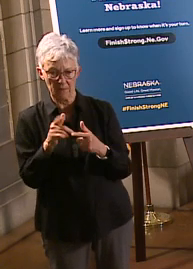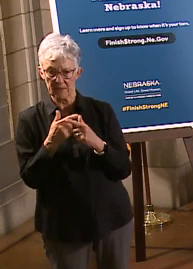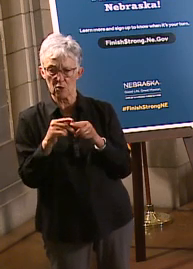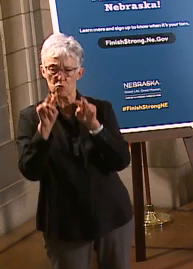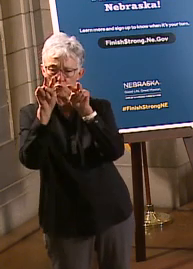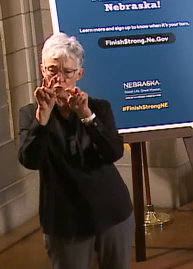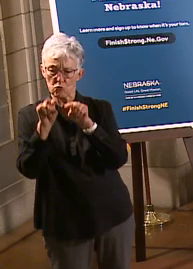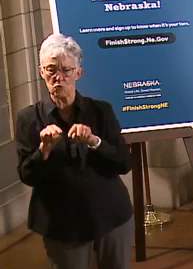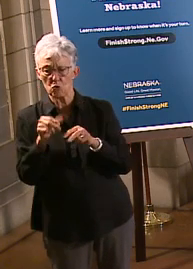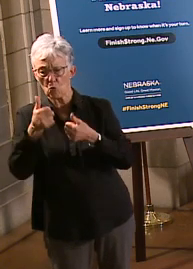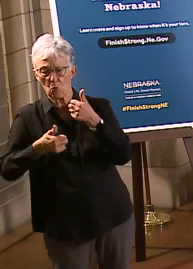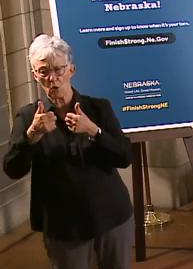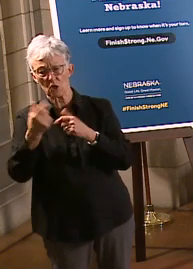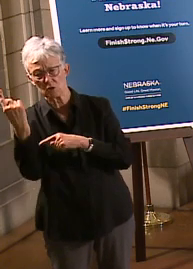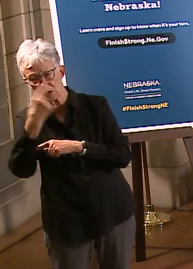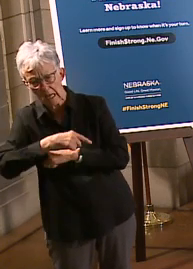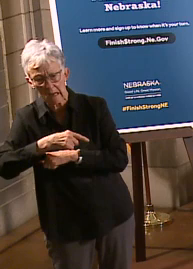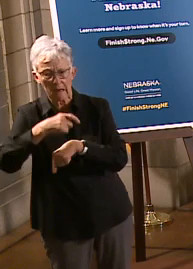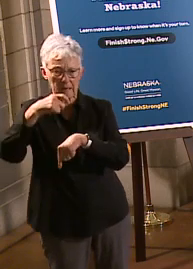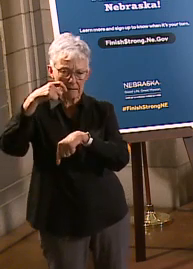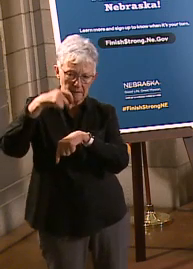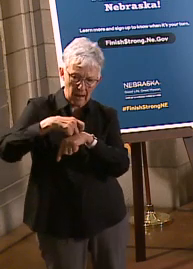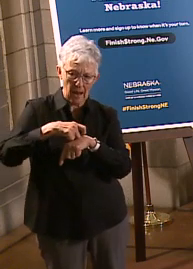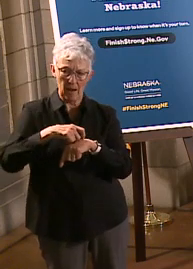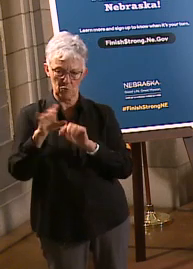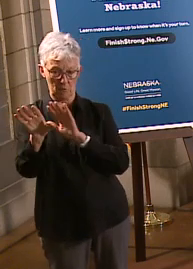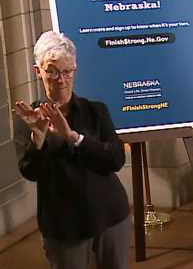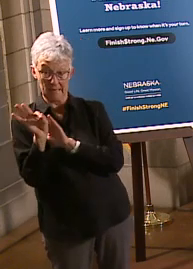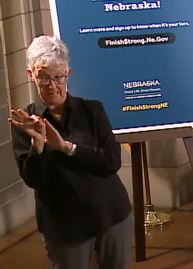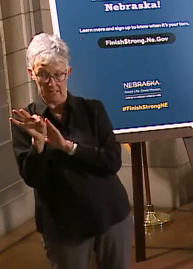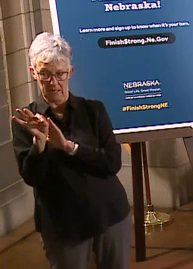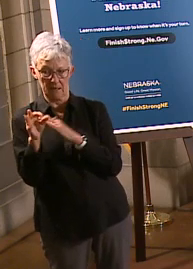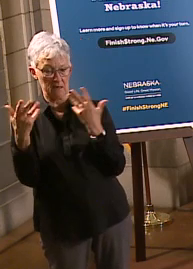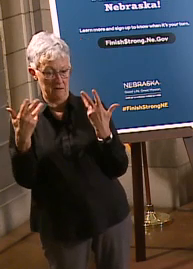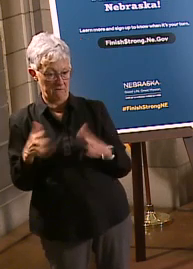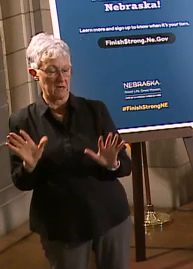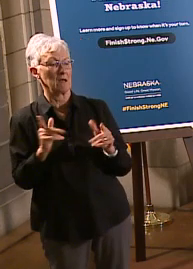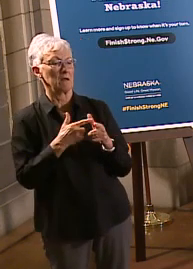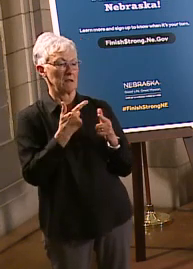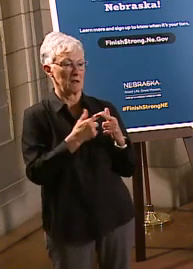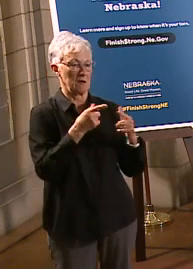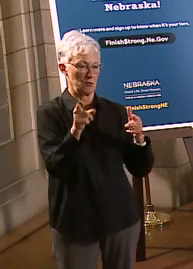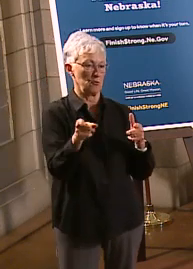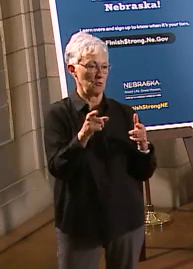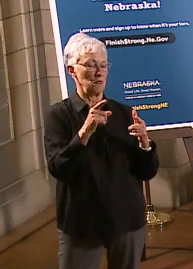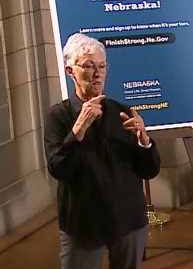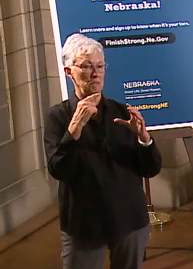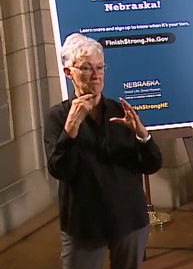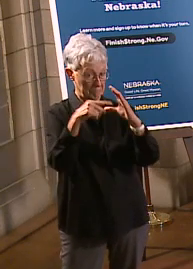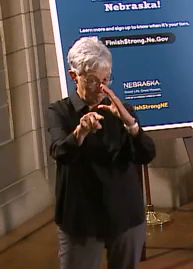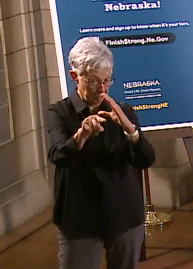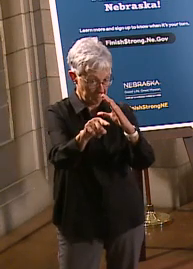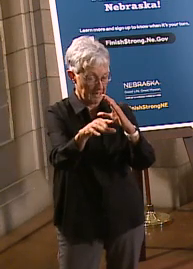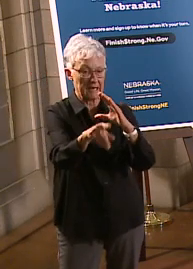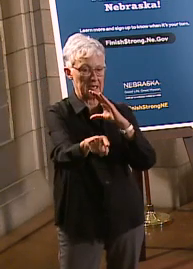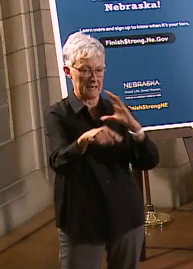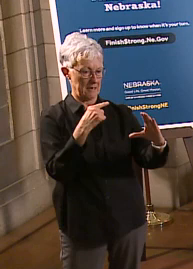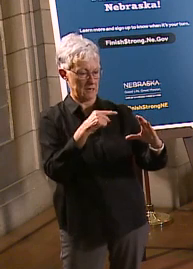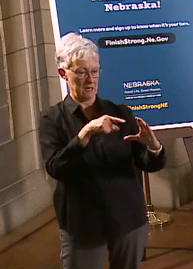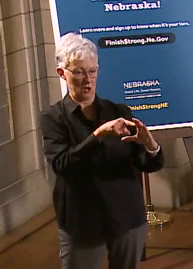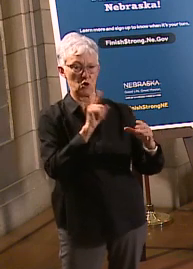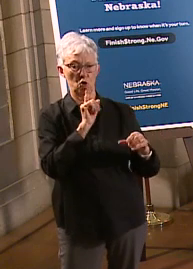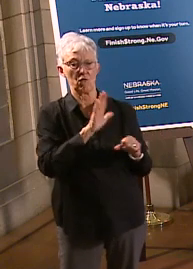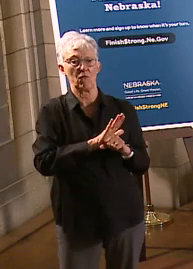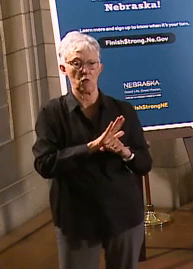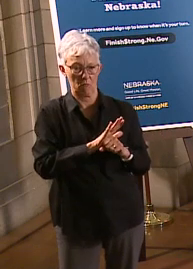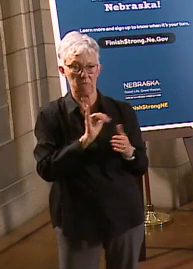screen, and then you'll get that confirmation email sent to you with the QR code. Then bring that QR code with you to your appointment. So